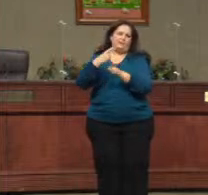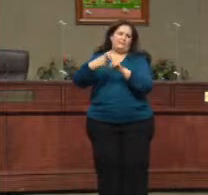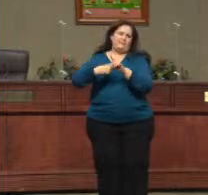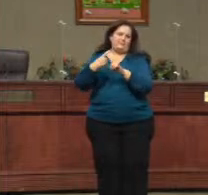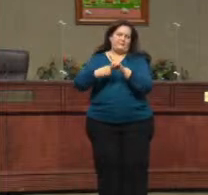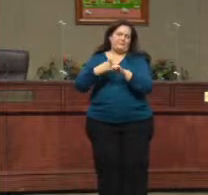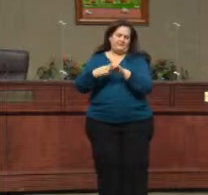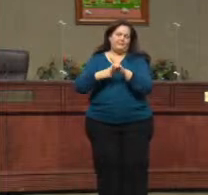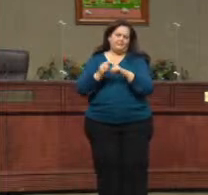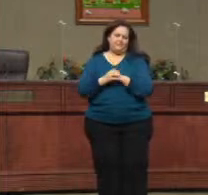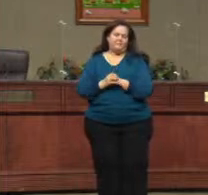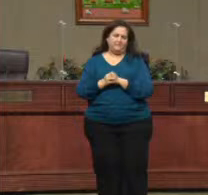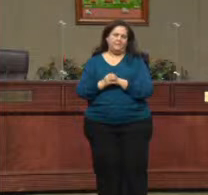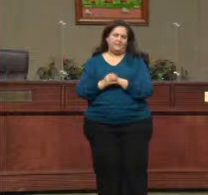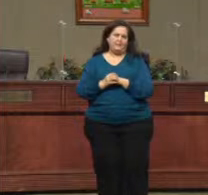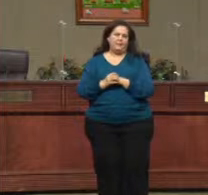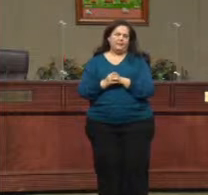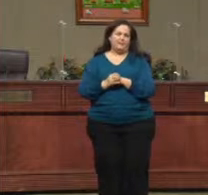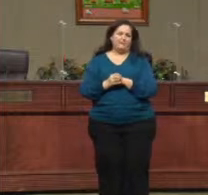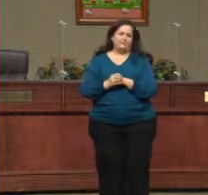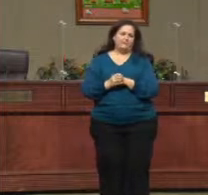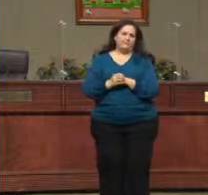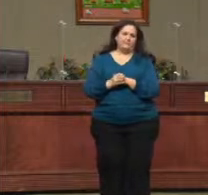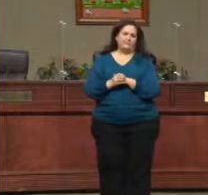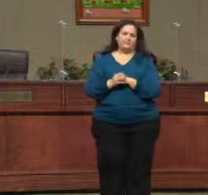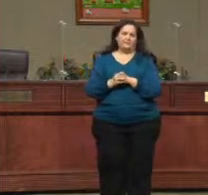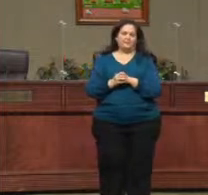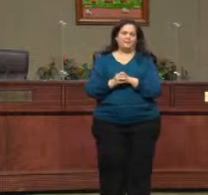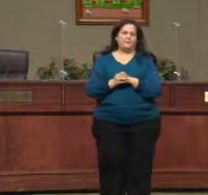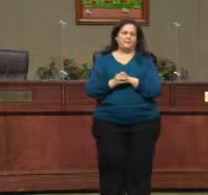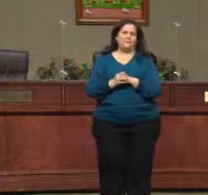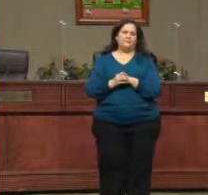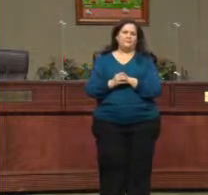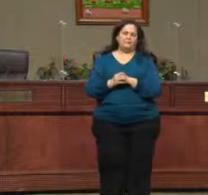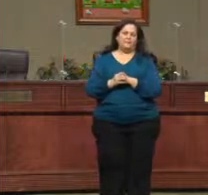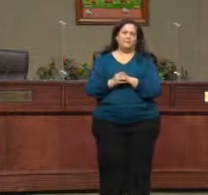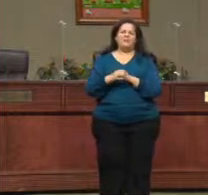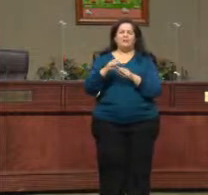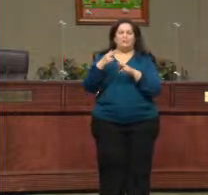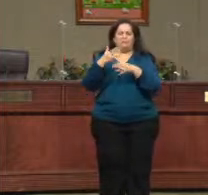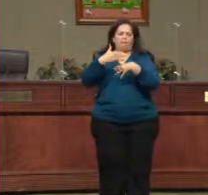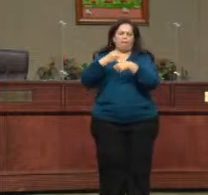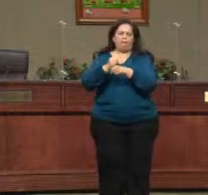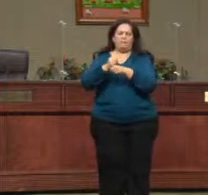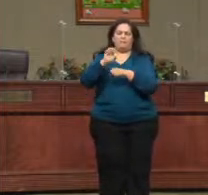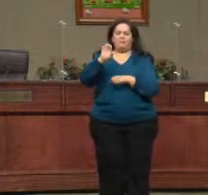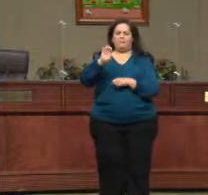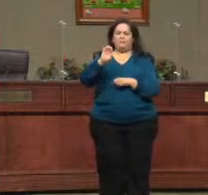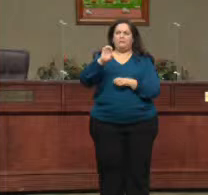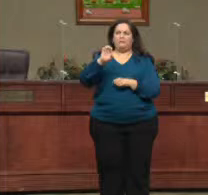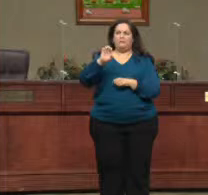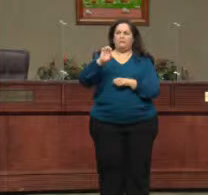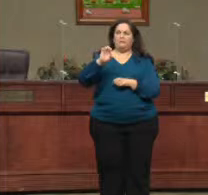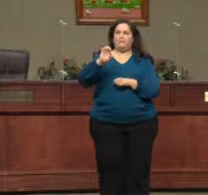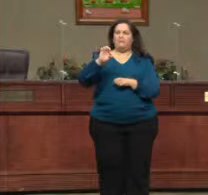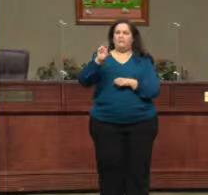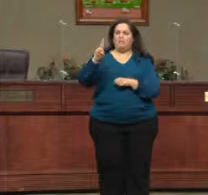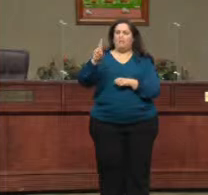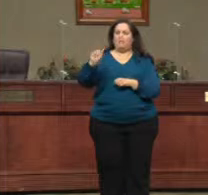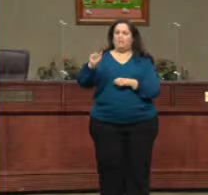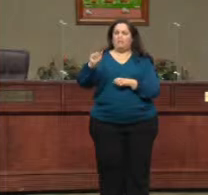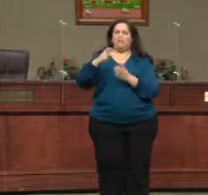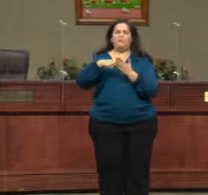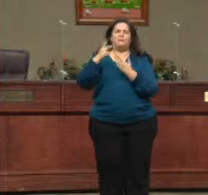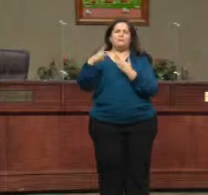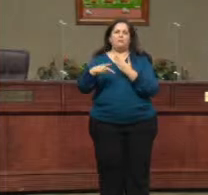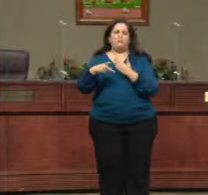Program. We may refer to it from time to time as the ERA program. You know, you